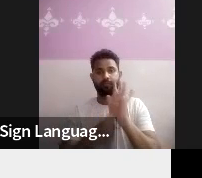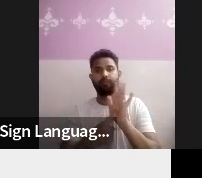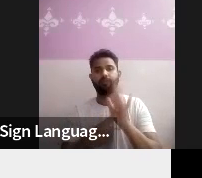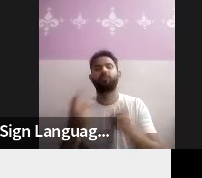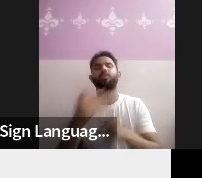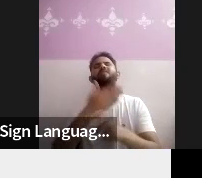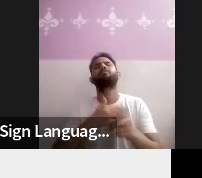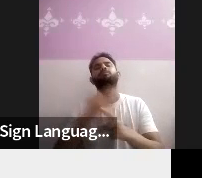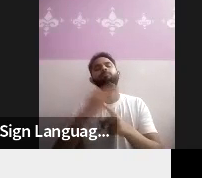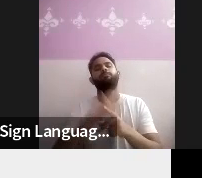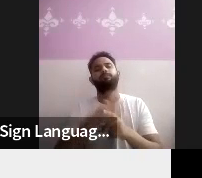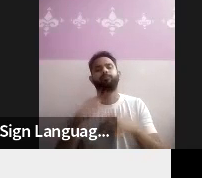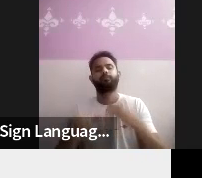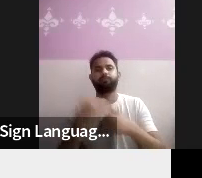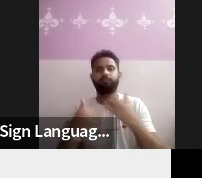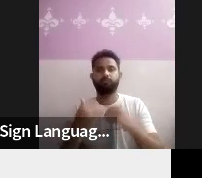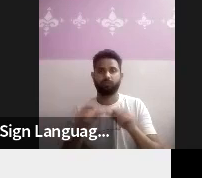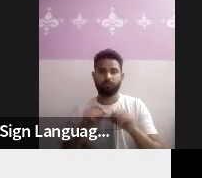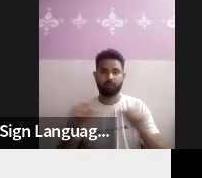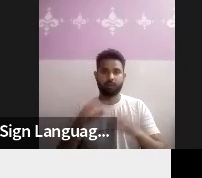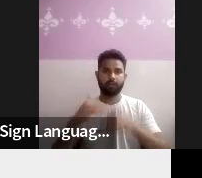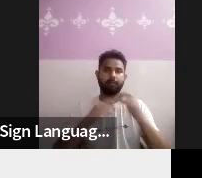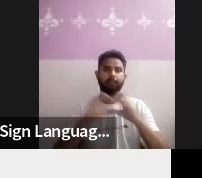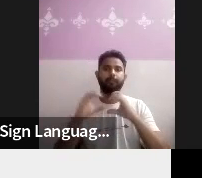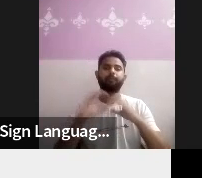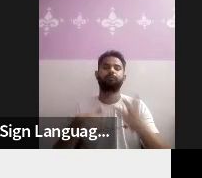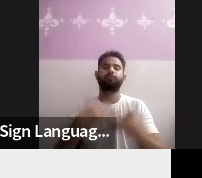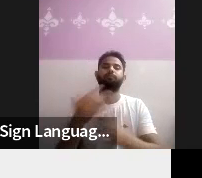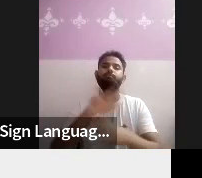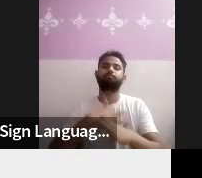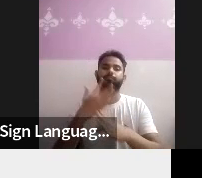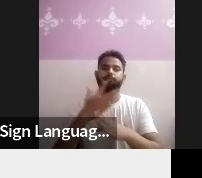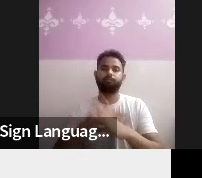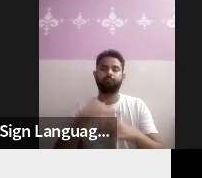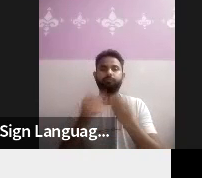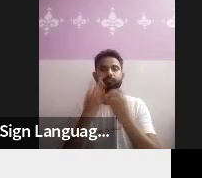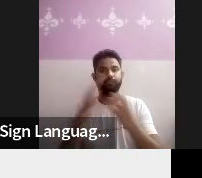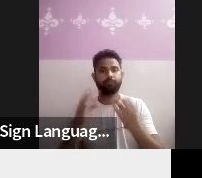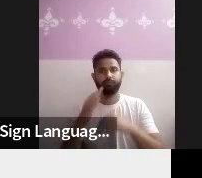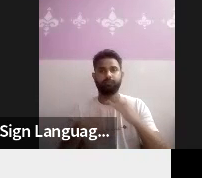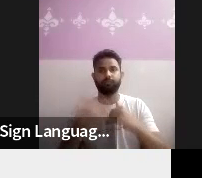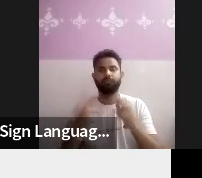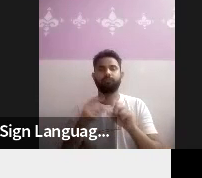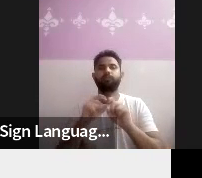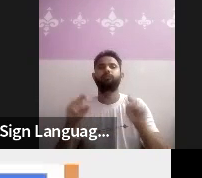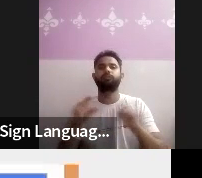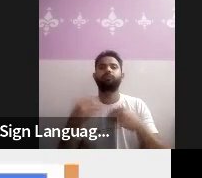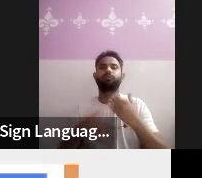shorter, correct as per HCSS. That would be enough to write in there. And that would be